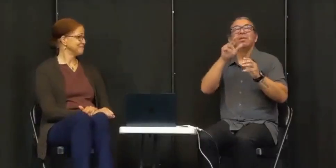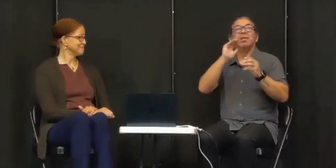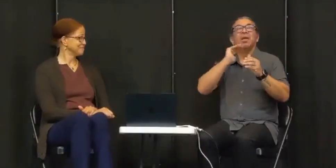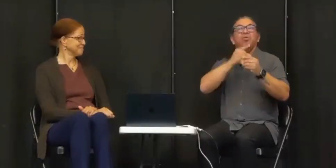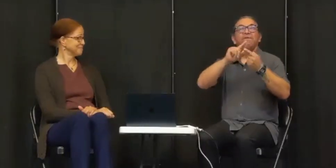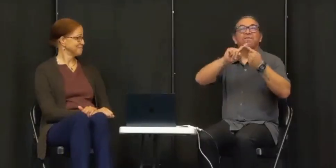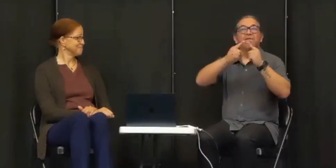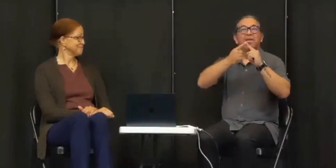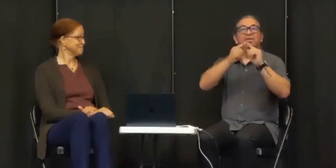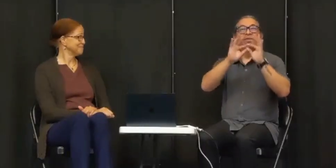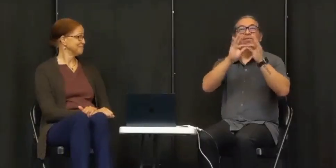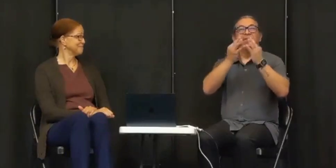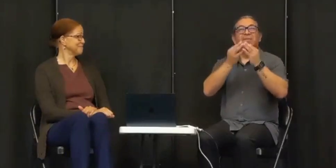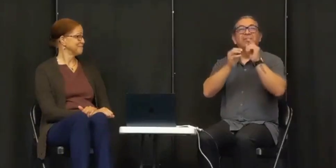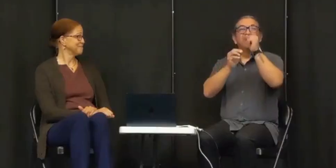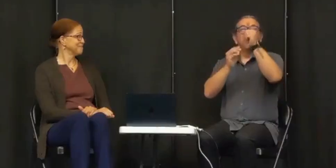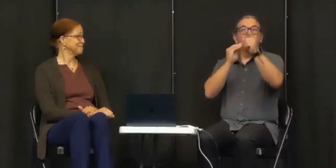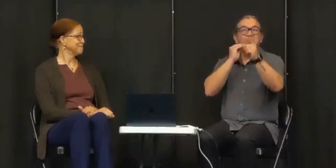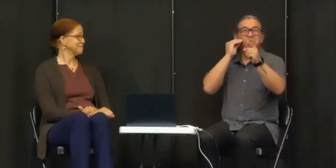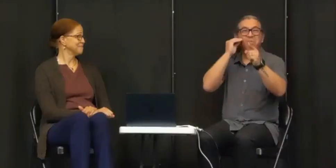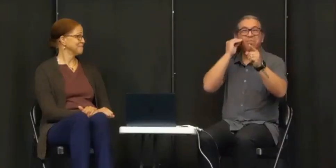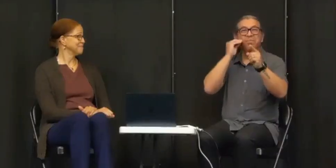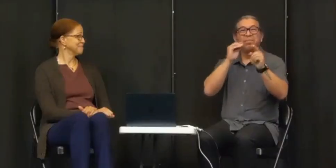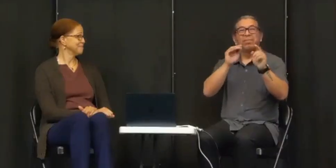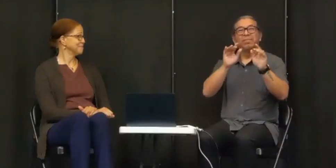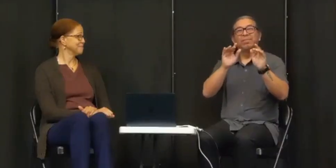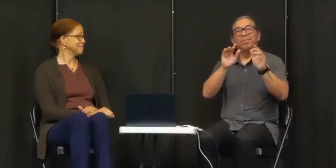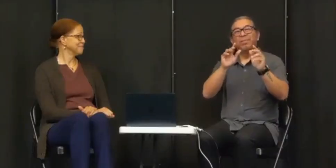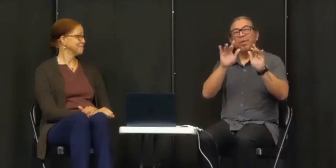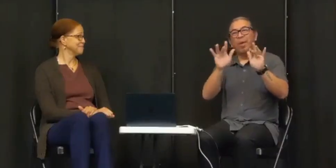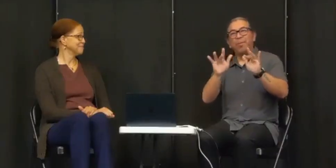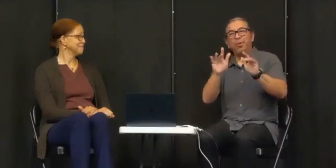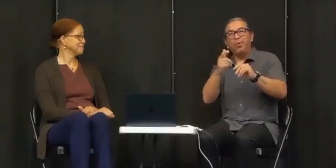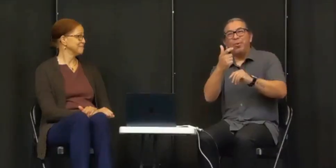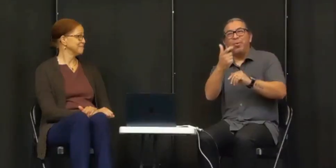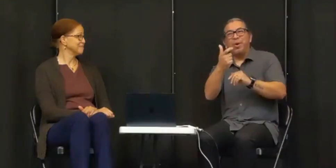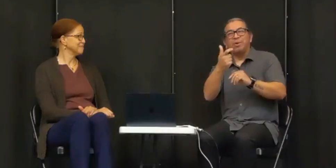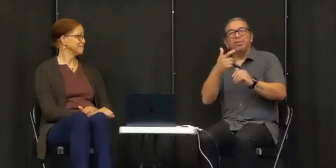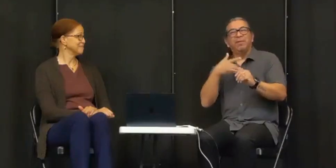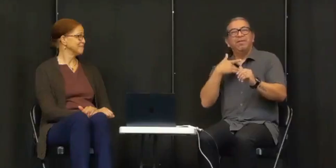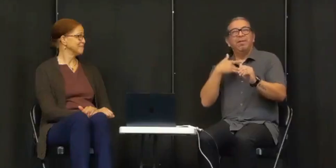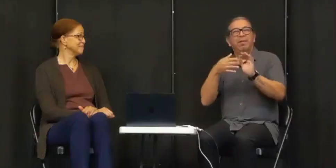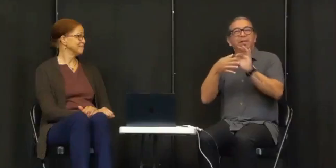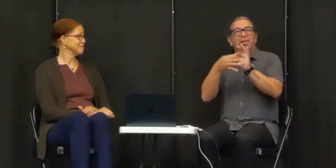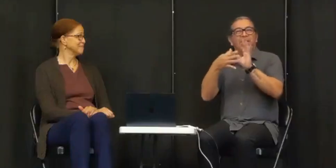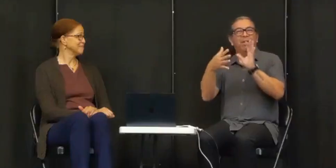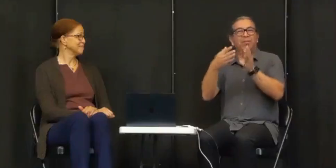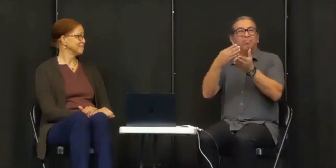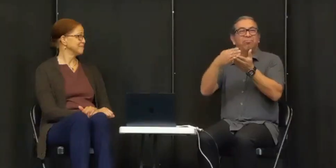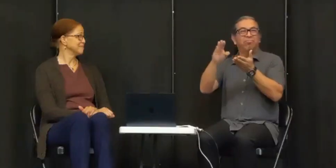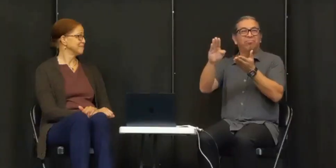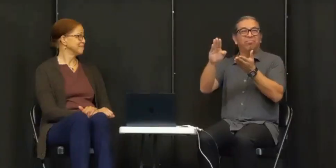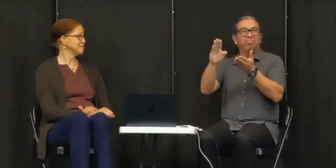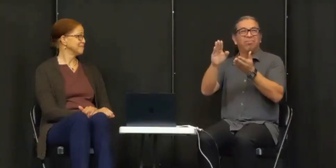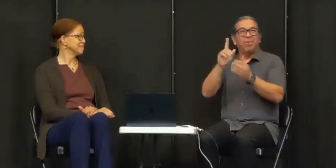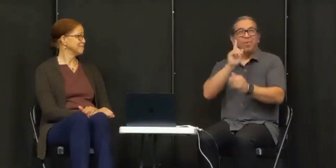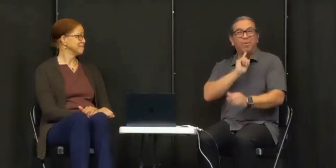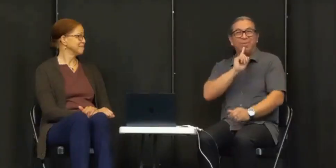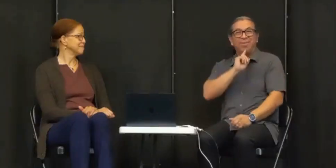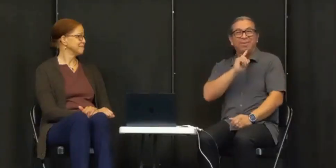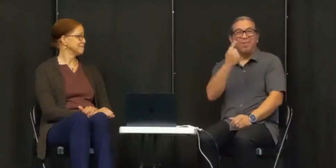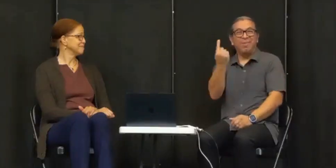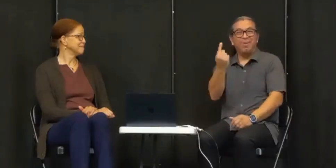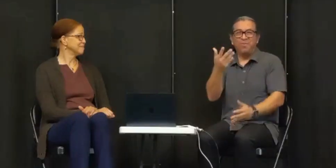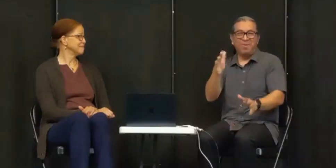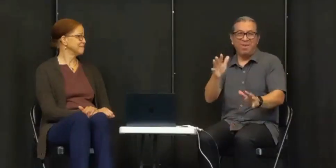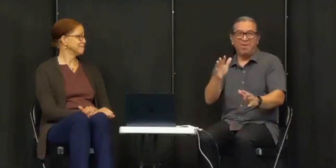Means you don't want our friends and family at home on their computer watching feel disconnected